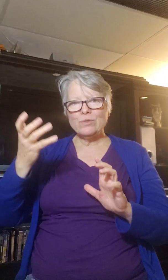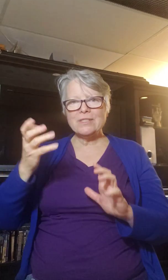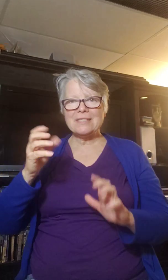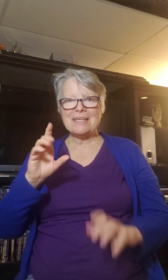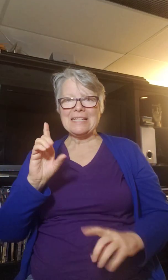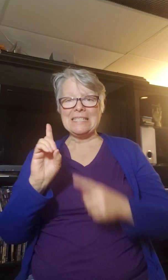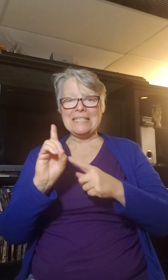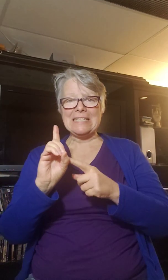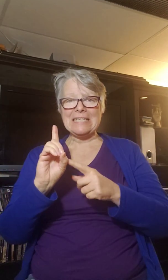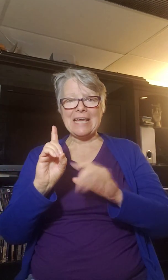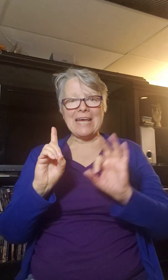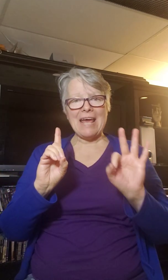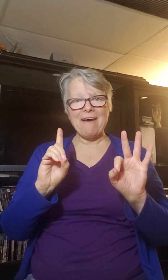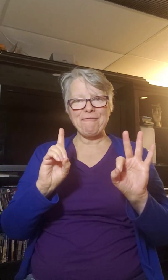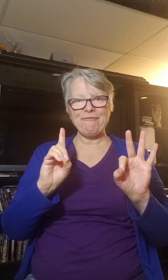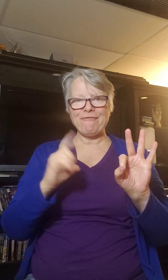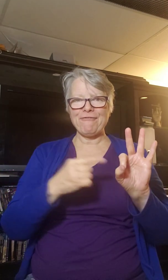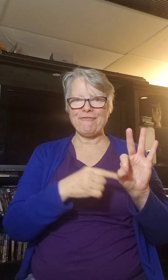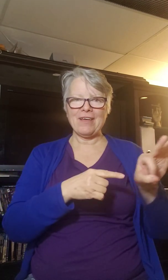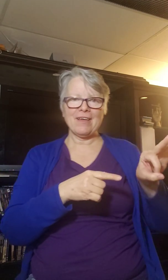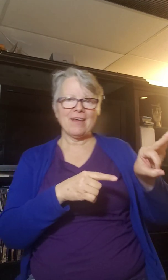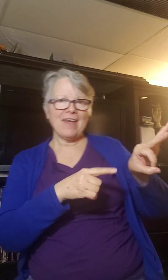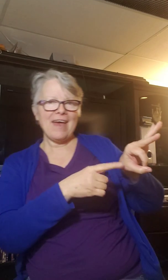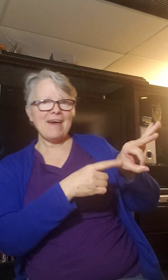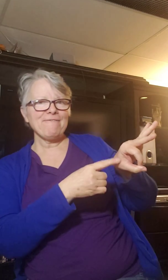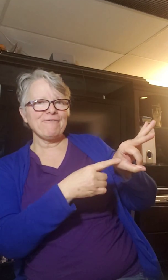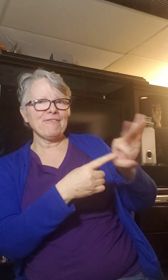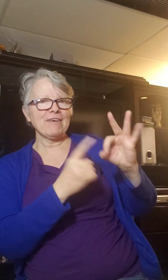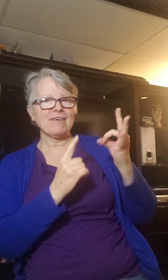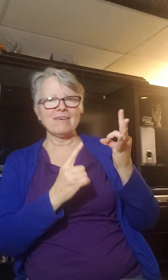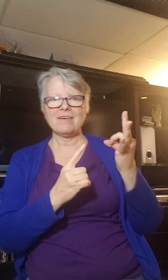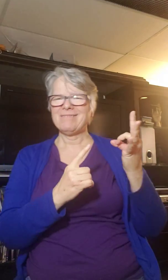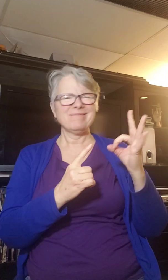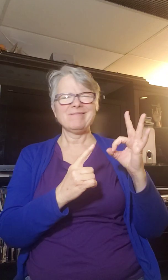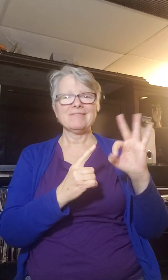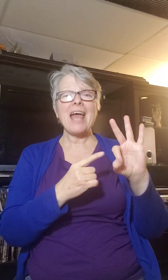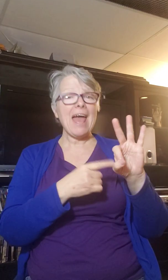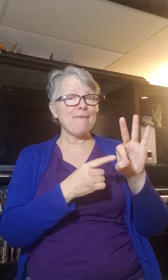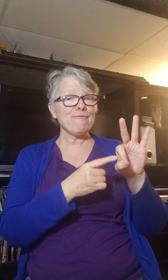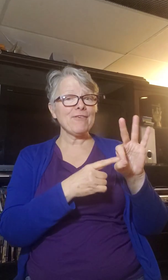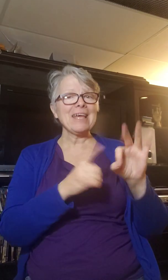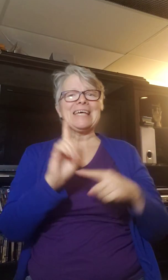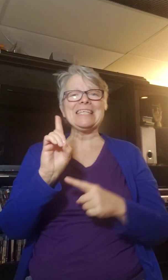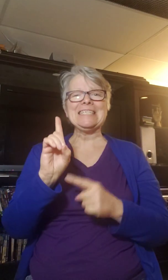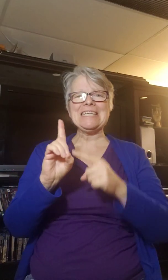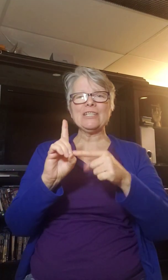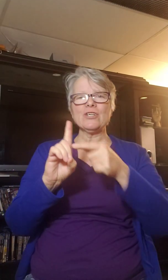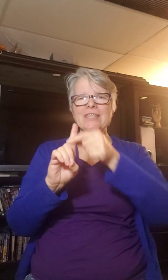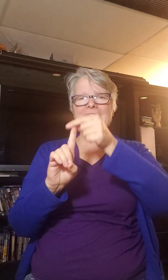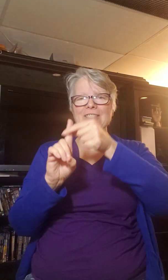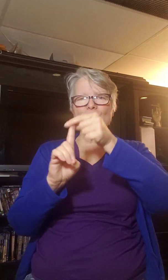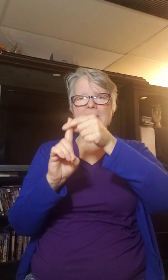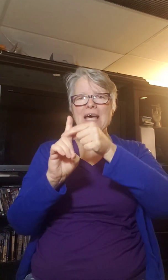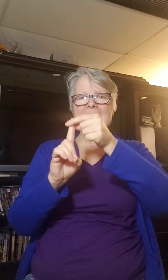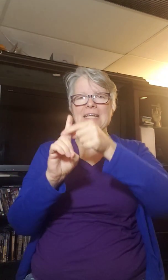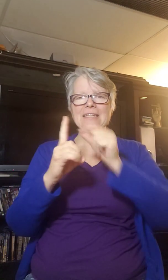confuse D and F. F, F, D. Look at that straight line, like